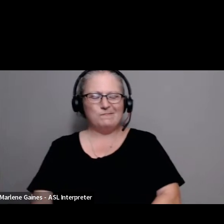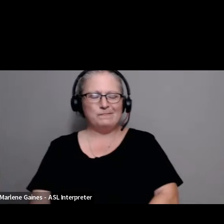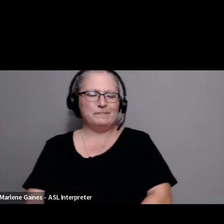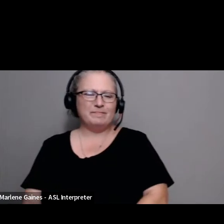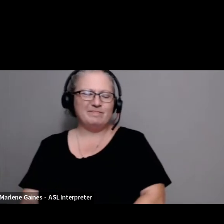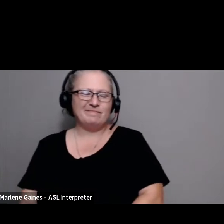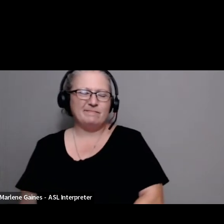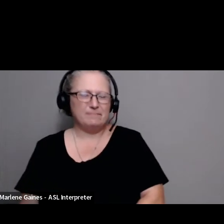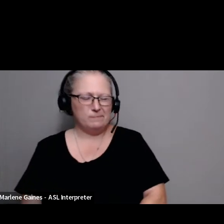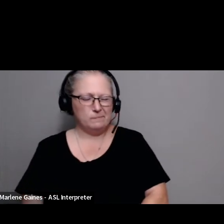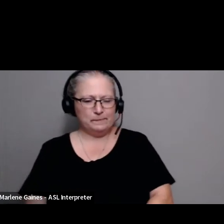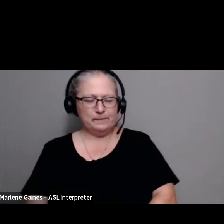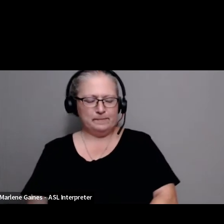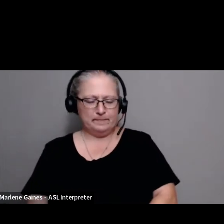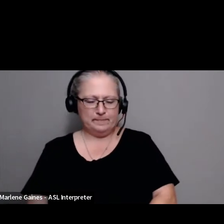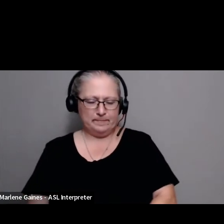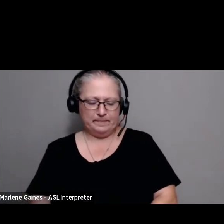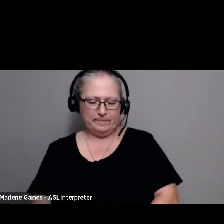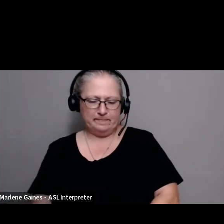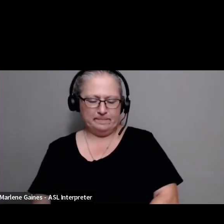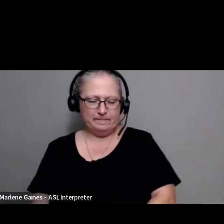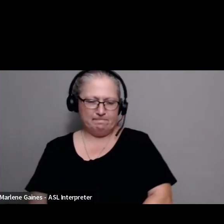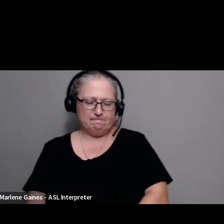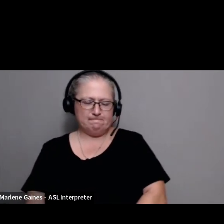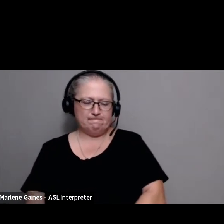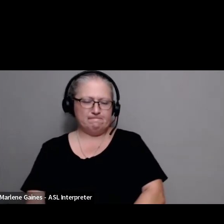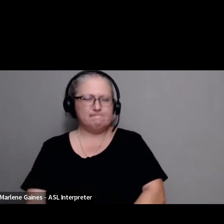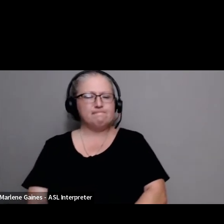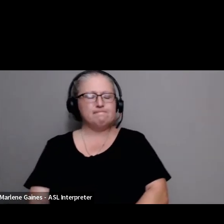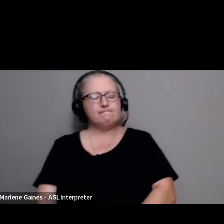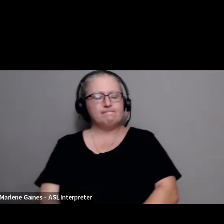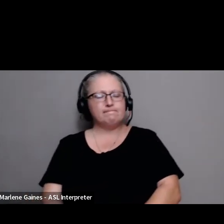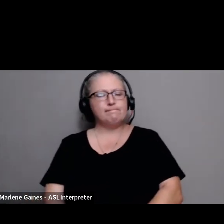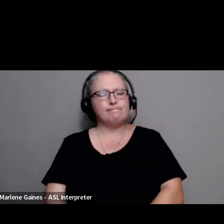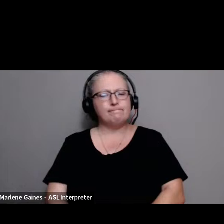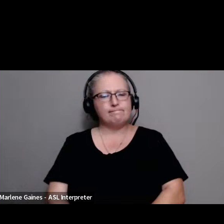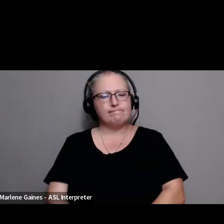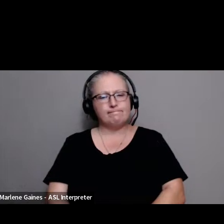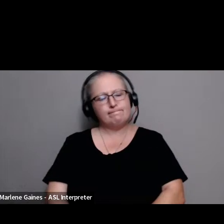When it comes out, yeah. Okay, thank you. You're gonna say no. Okay, thank you.